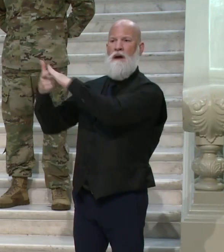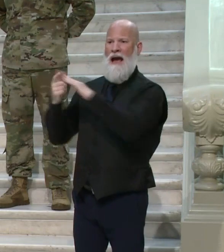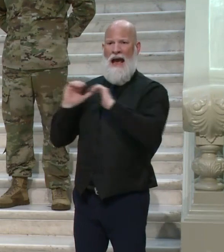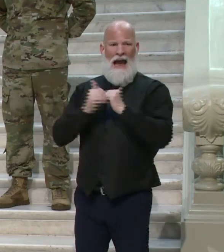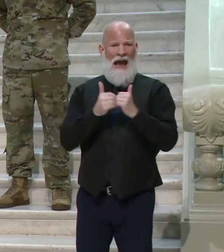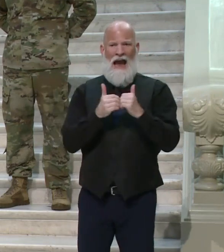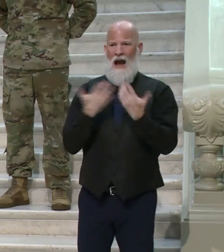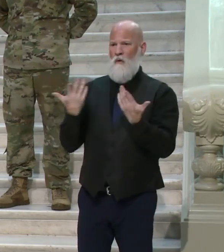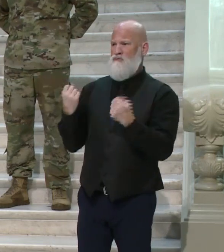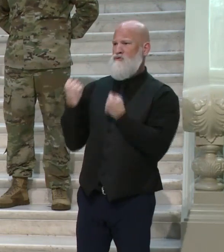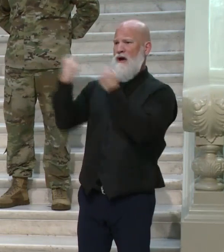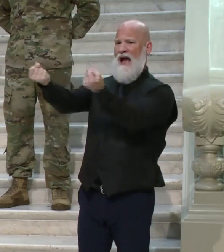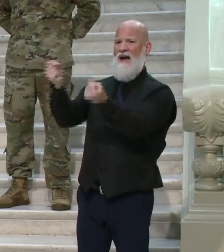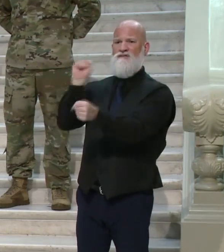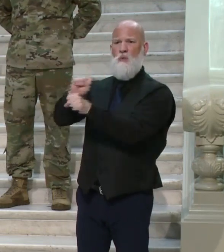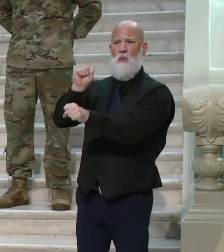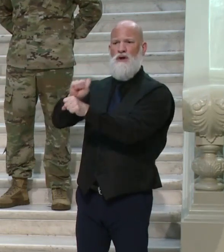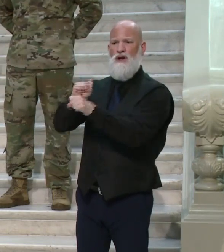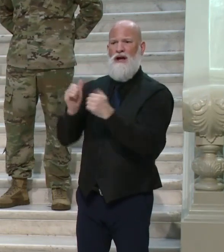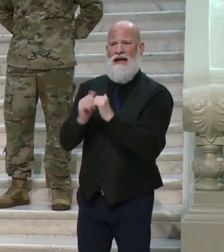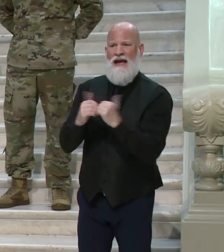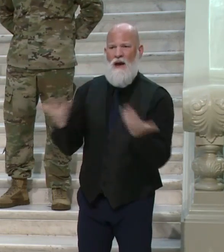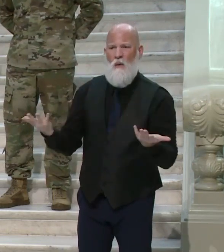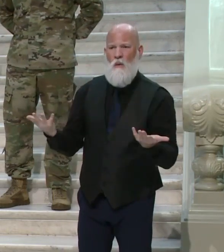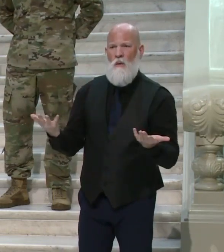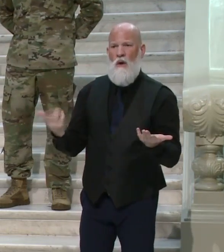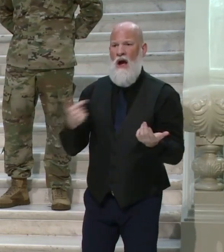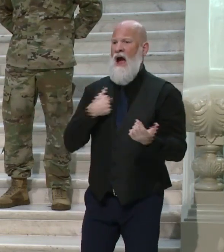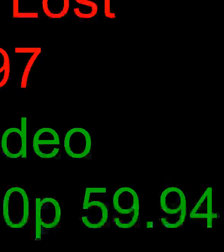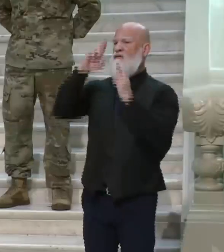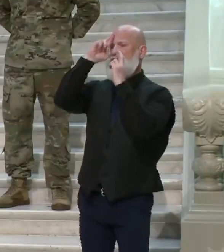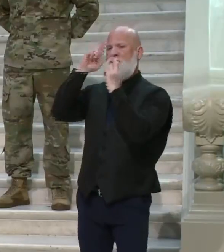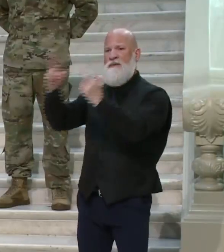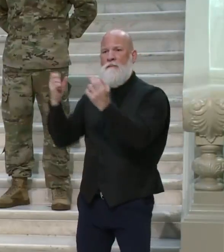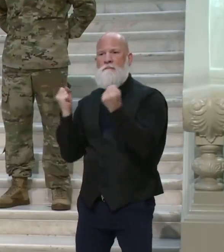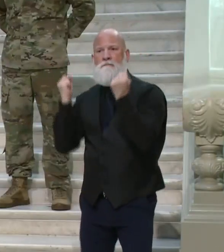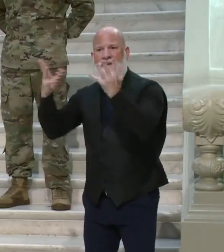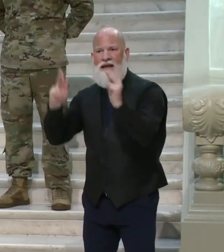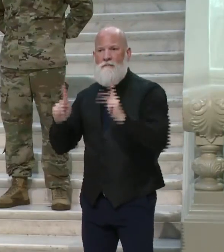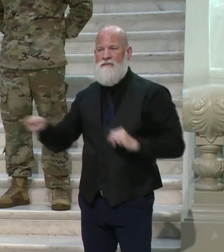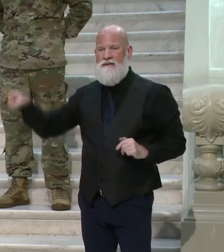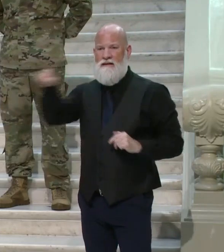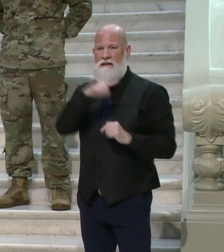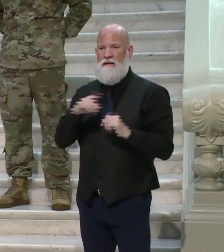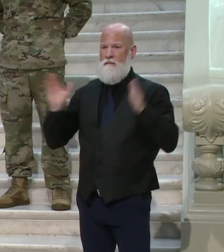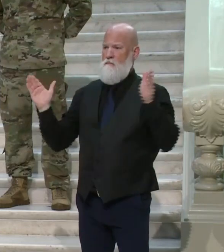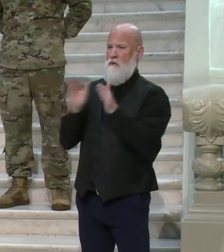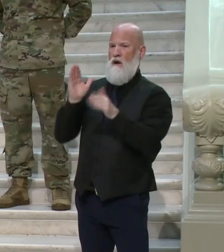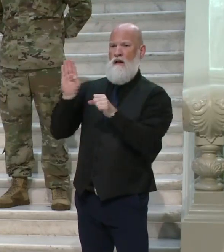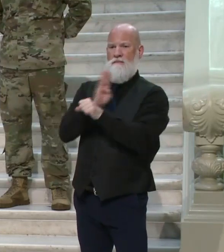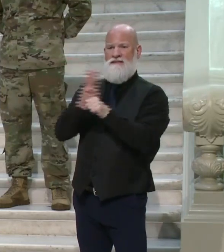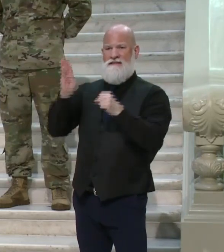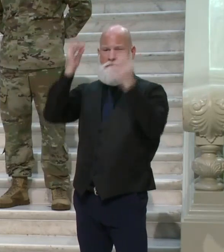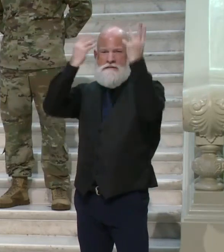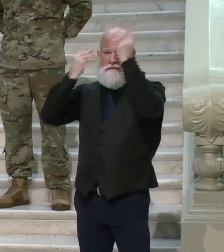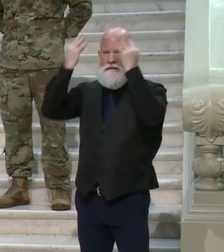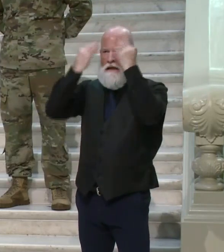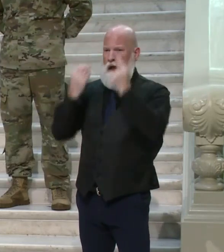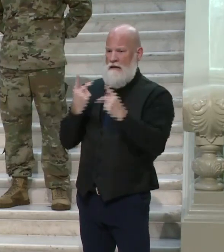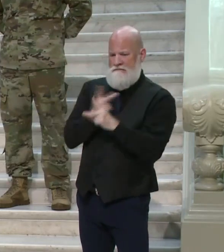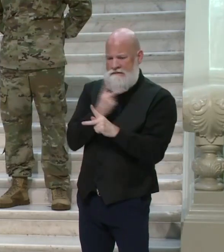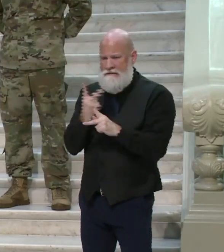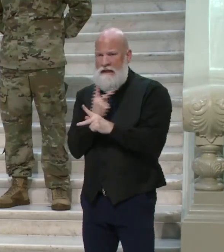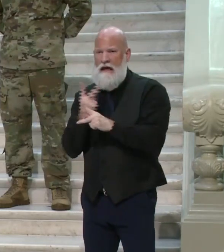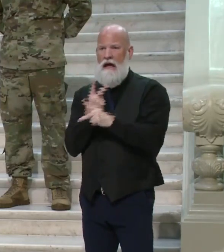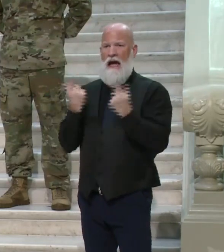people. There's people that's been thinking about this for weeks on how they were going to be open, just waiting for